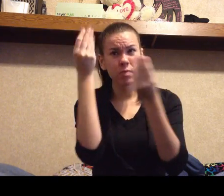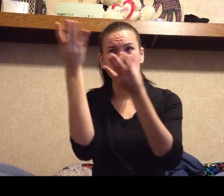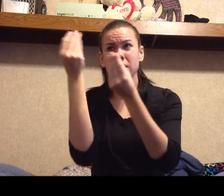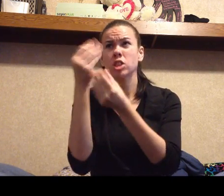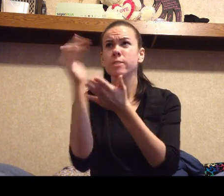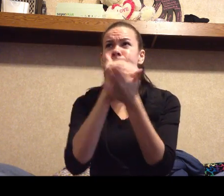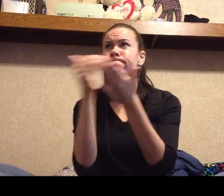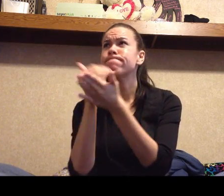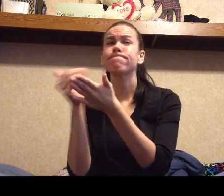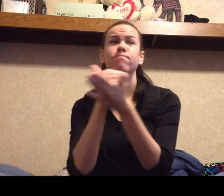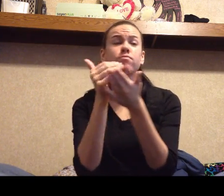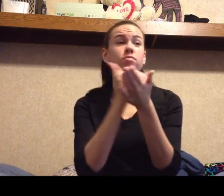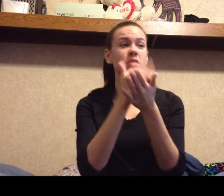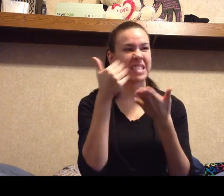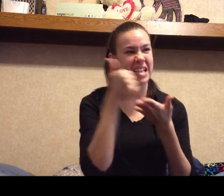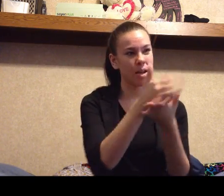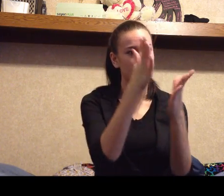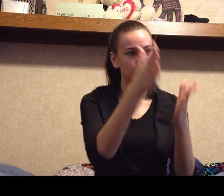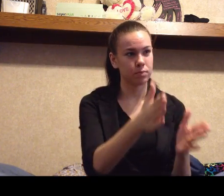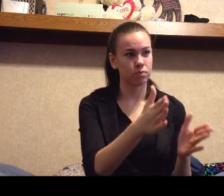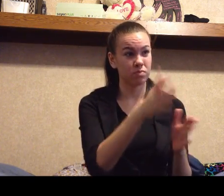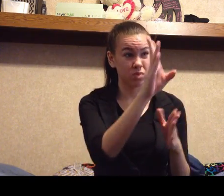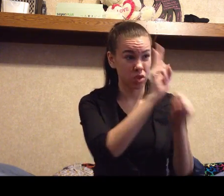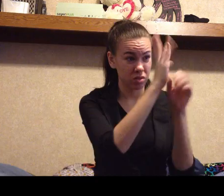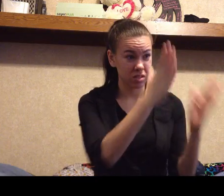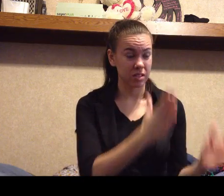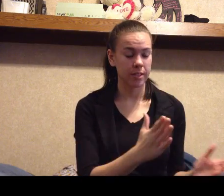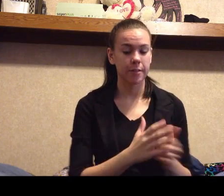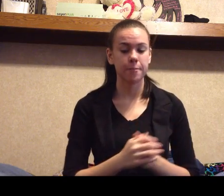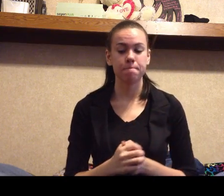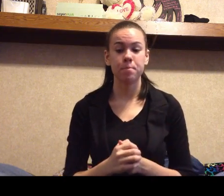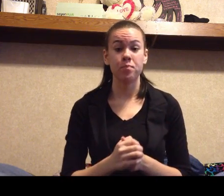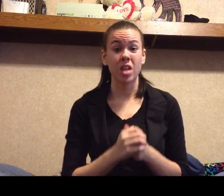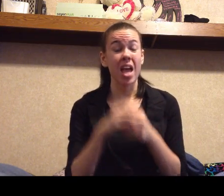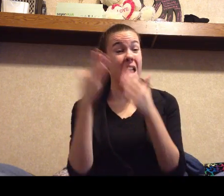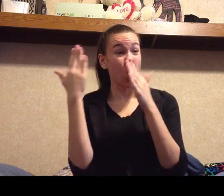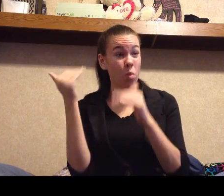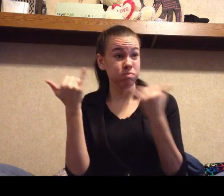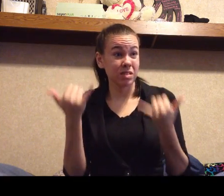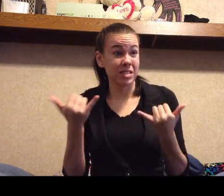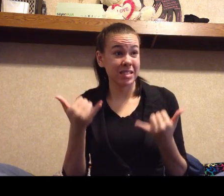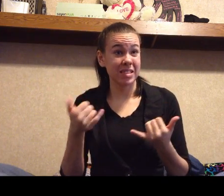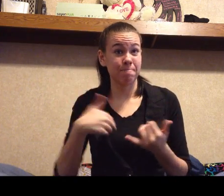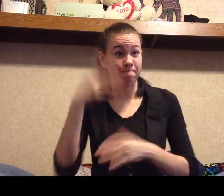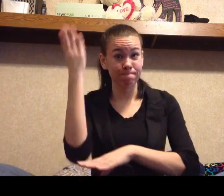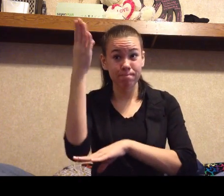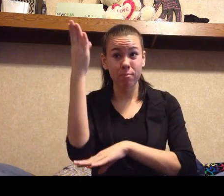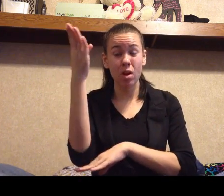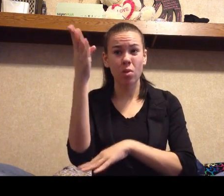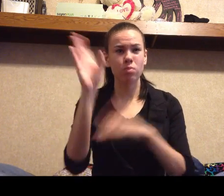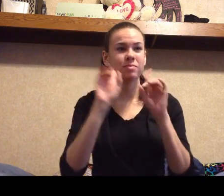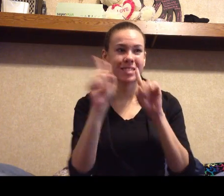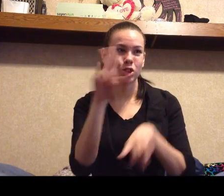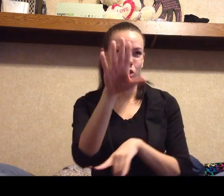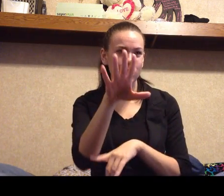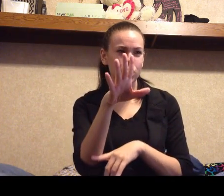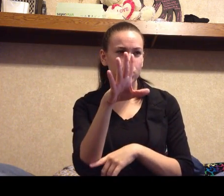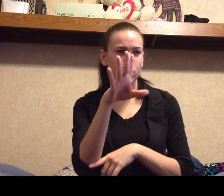clarify the process and hopefully answer some, if not most, of your questions. You all have been given a notebook